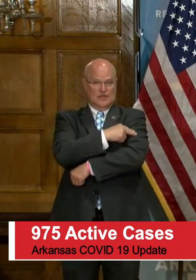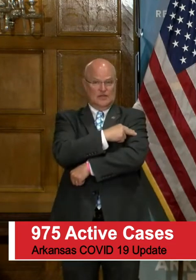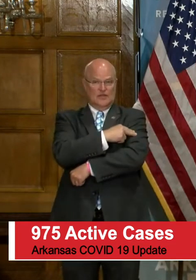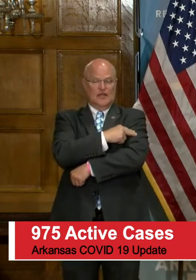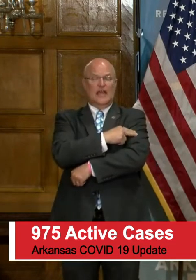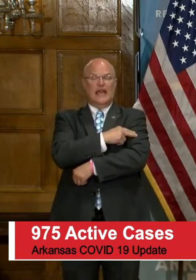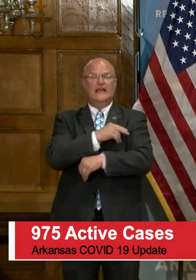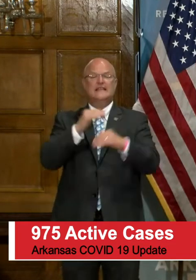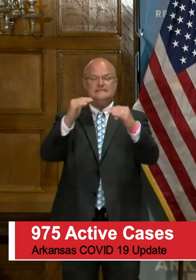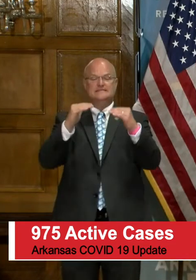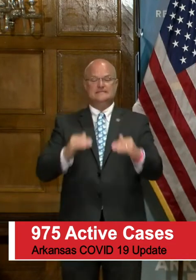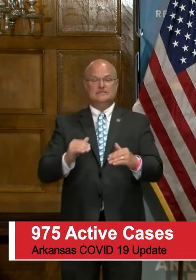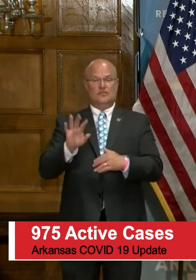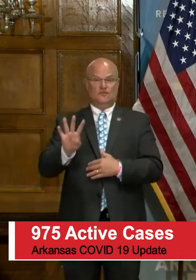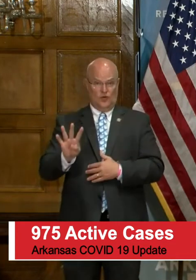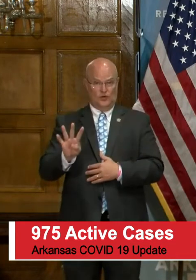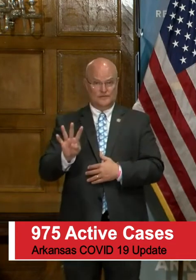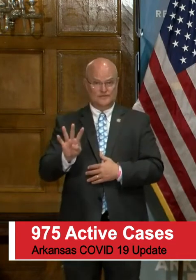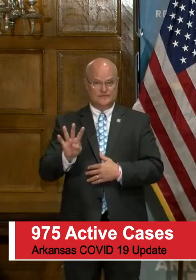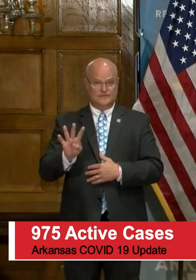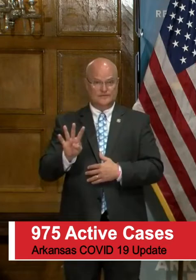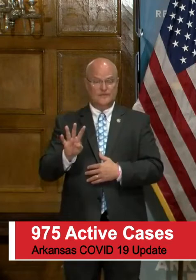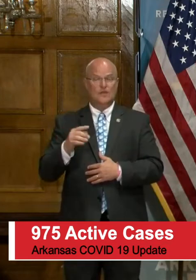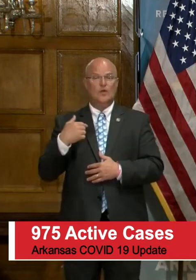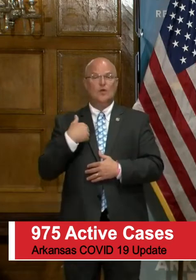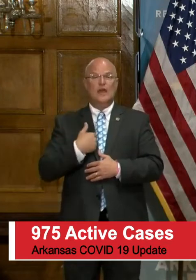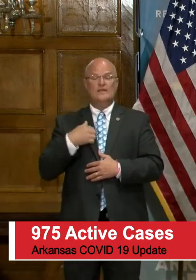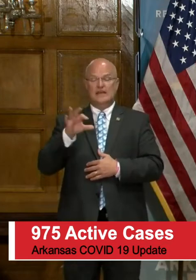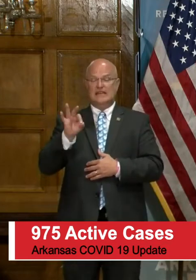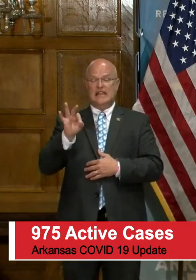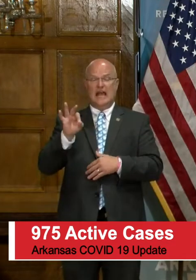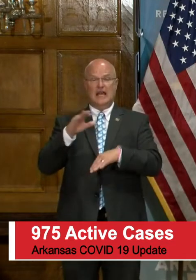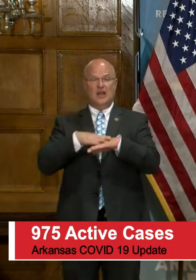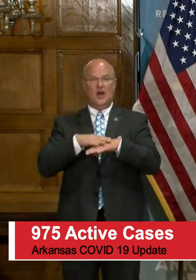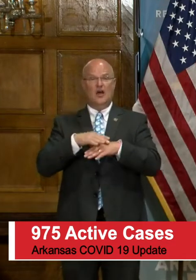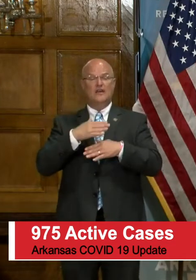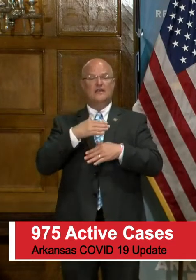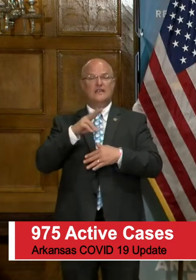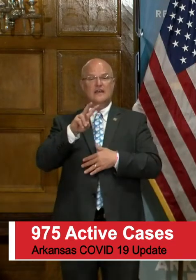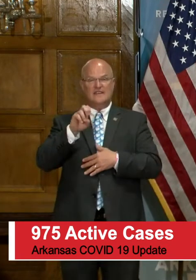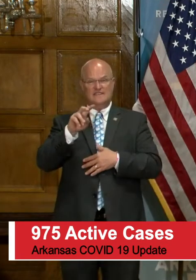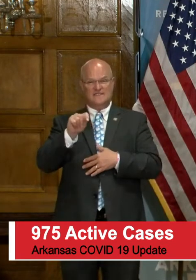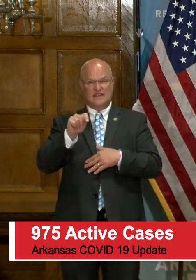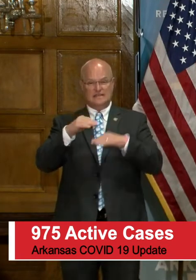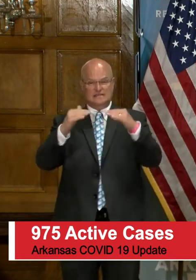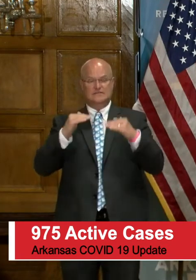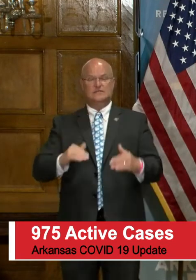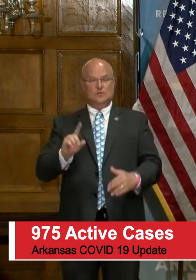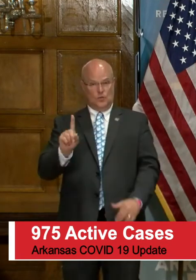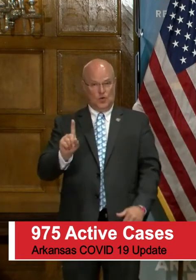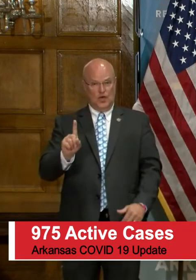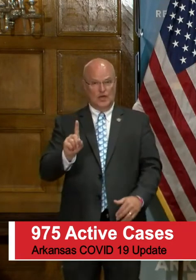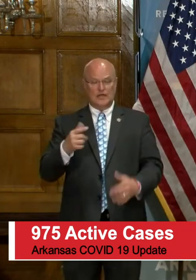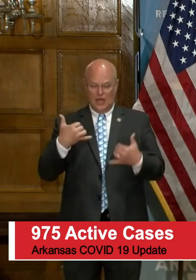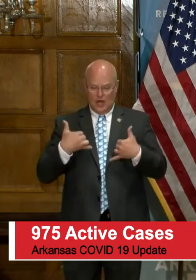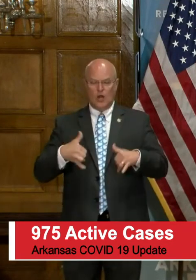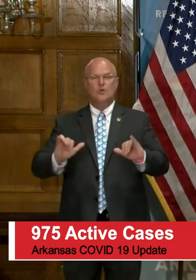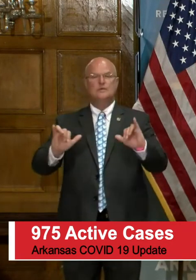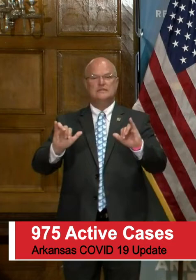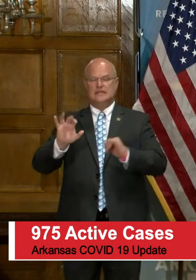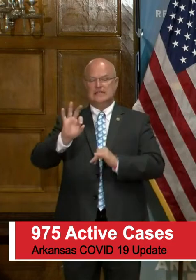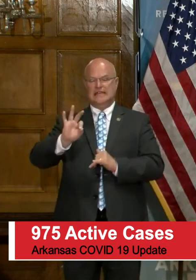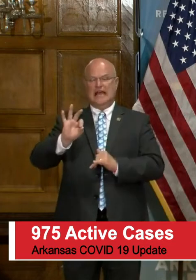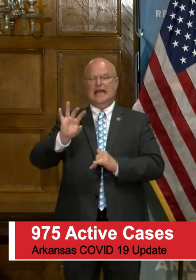That's a net decrease of 4 from yesterday. We have 9 on ventilators. That's a net decrease of 1, and we are still